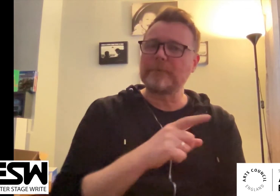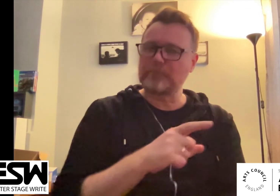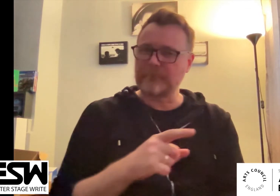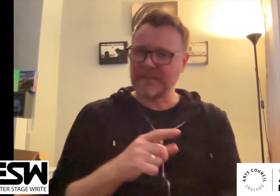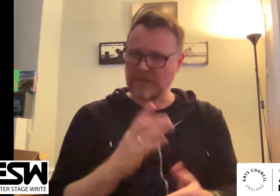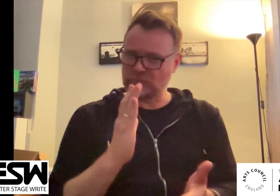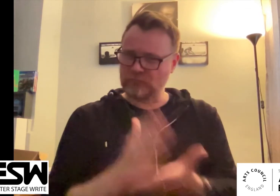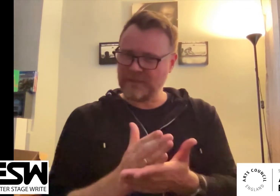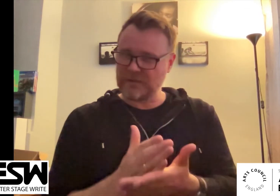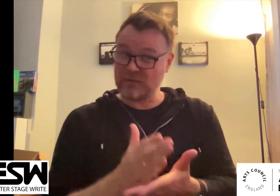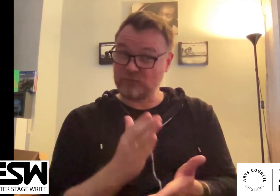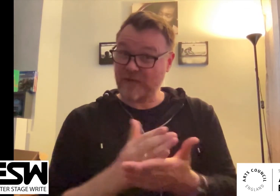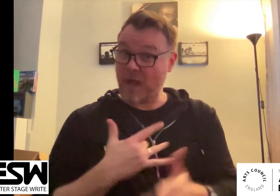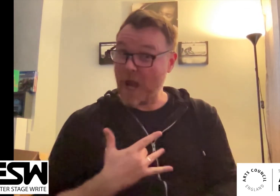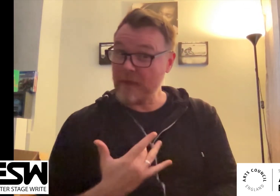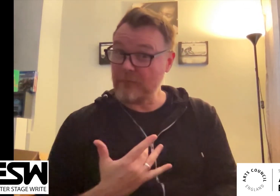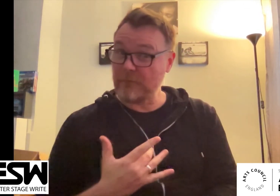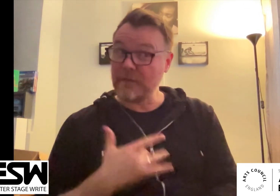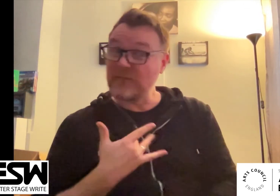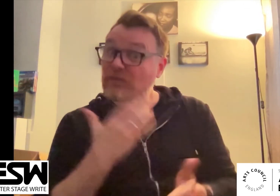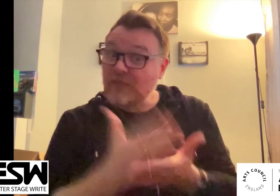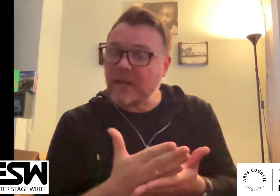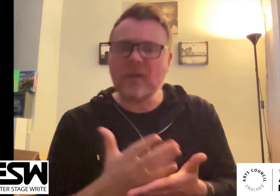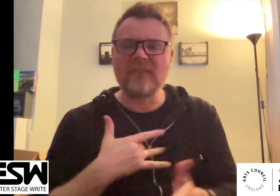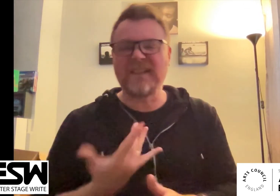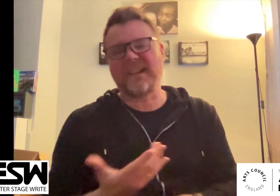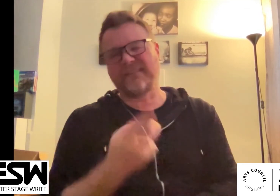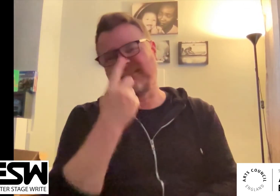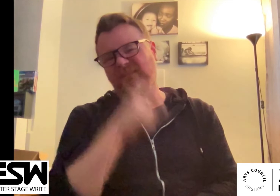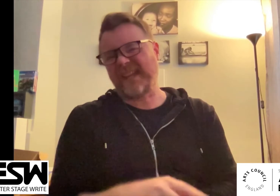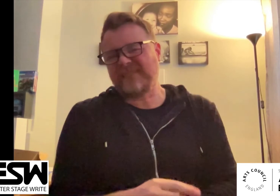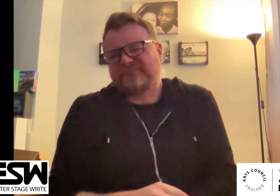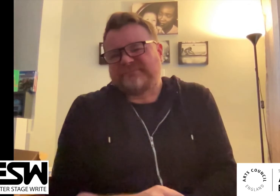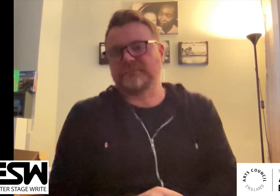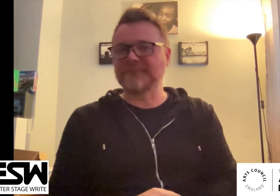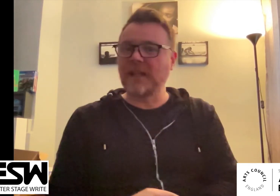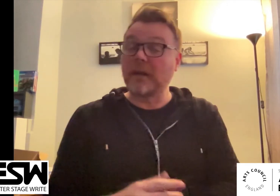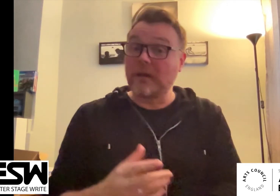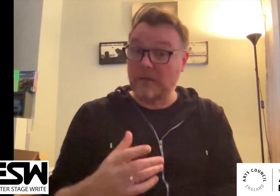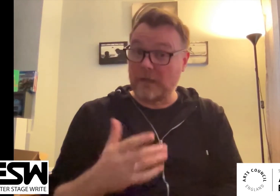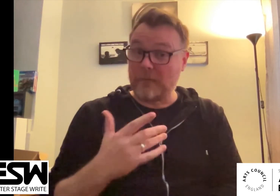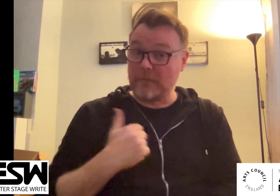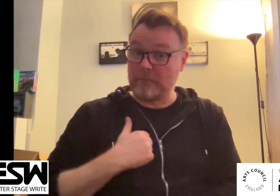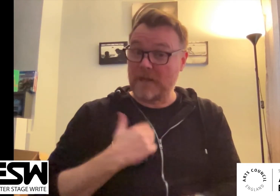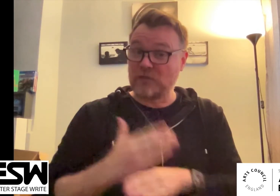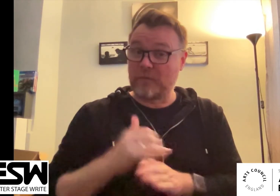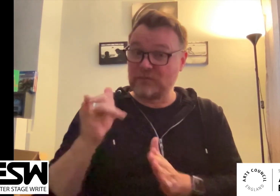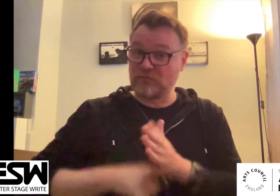So really, in real life, maybe that wouldn't happen. It's not realistic enough. So that's my job as a script editor,